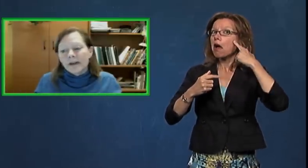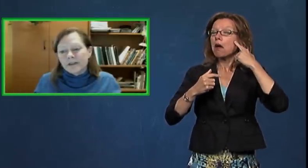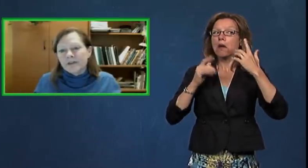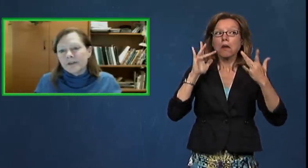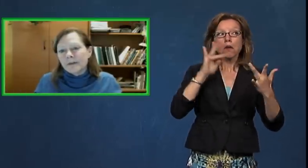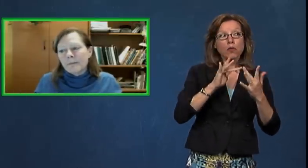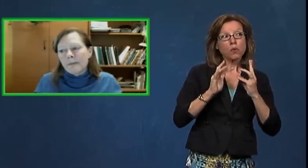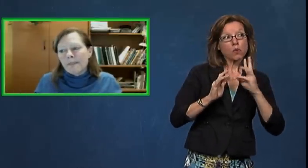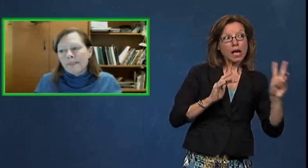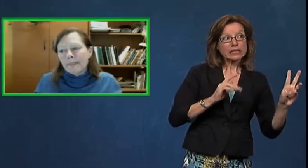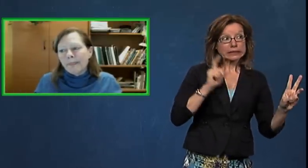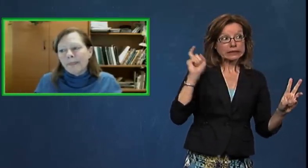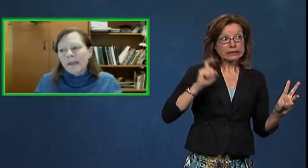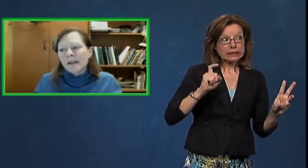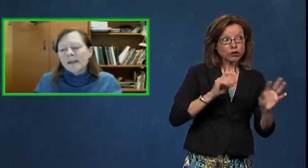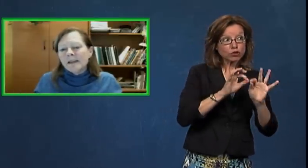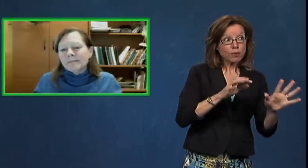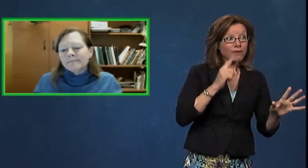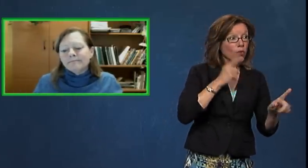out west?